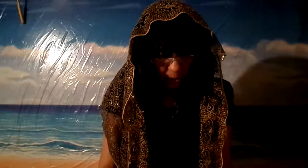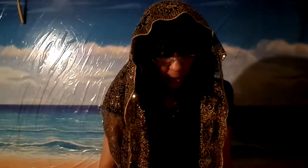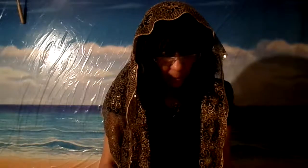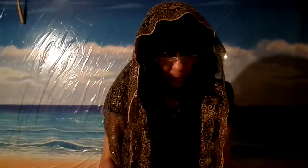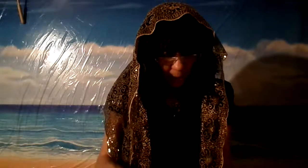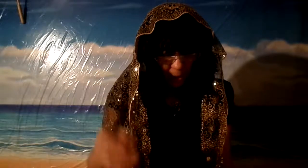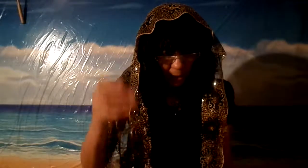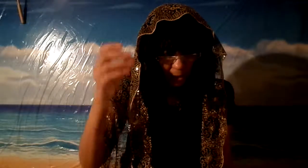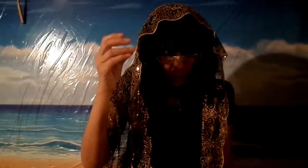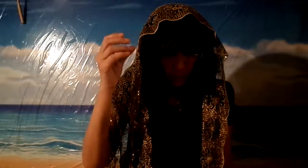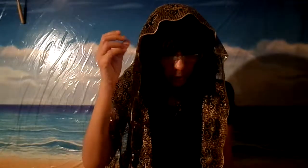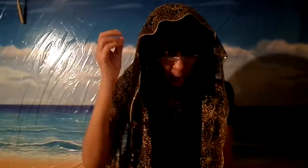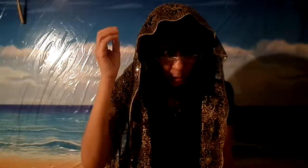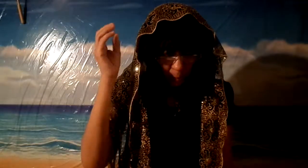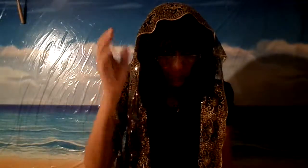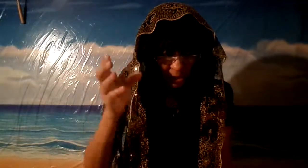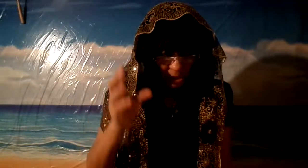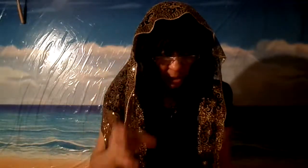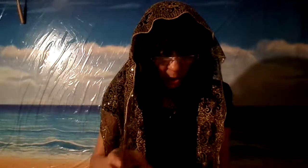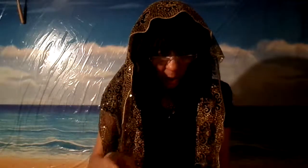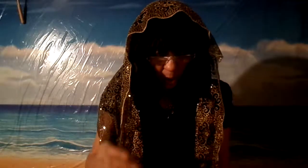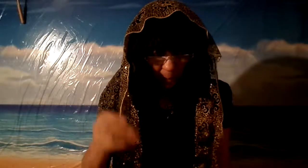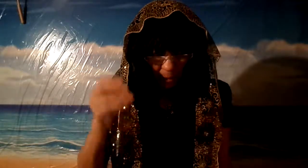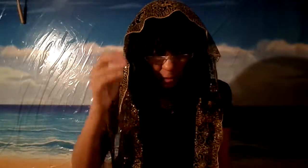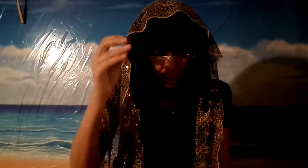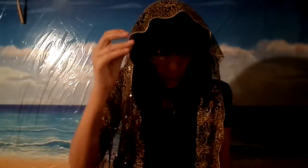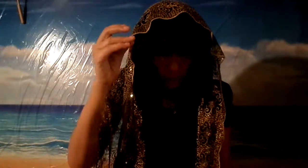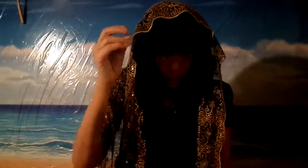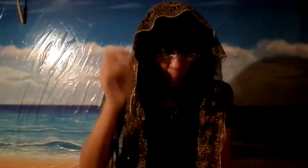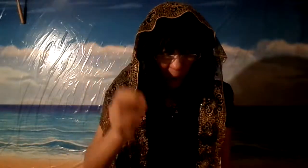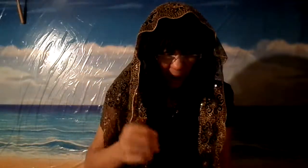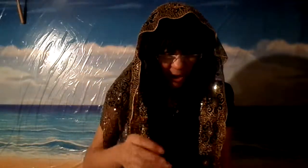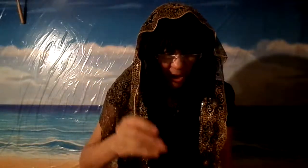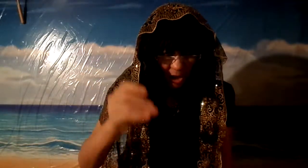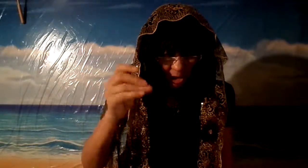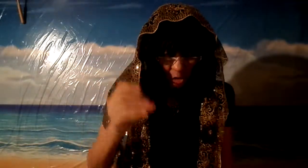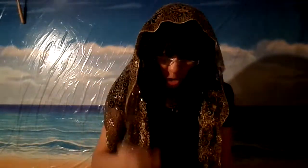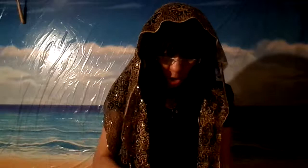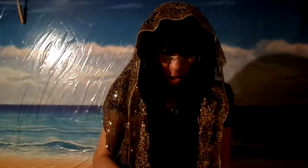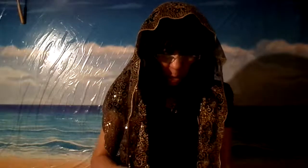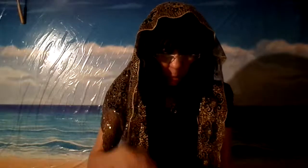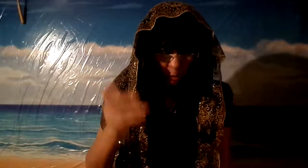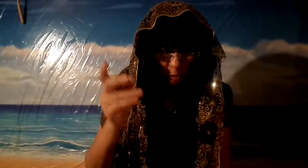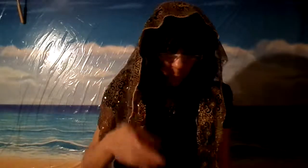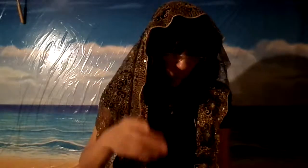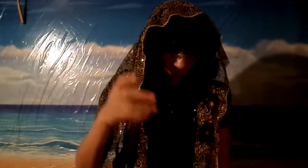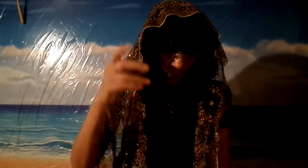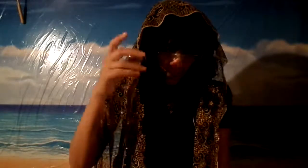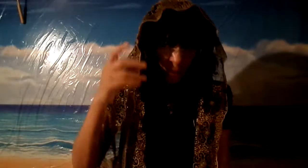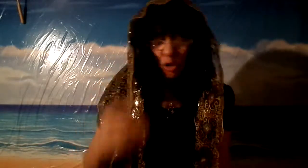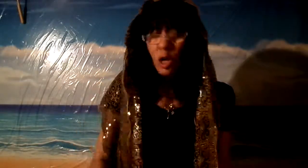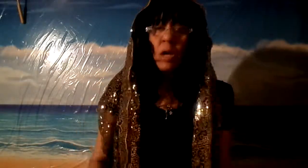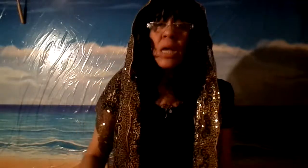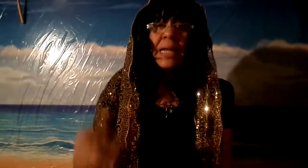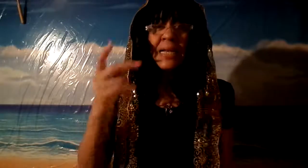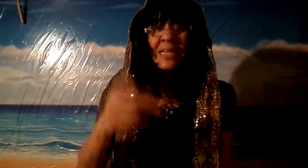And be and don't not be disturbed about nobody in church when you spoke in tongue. Let